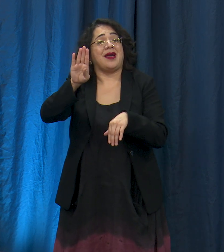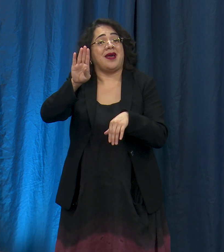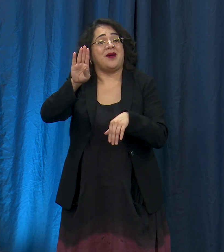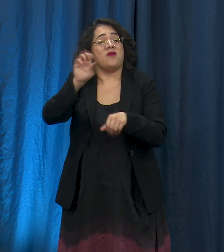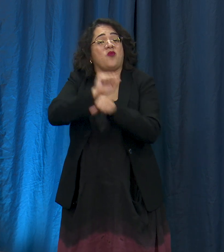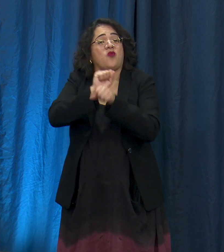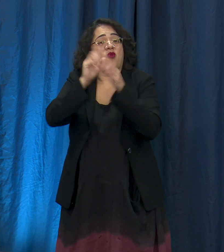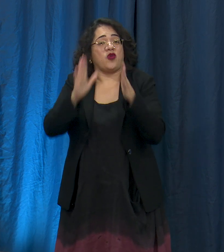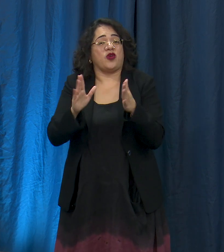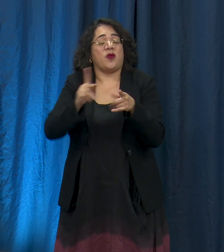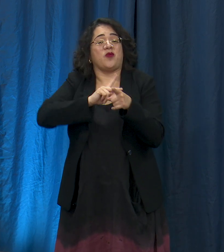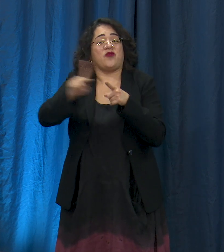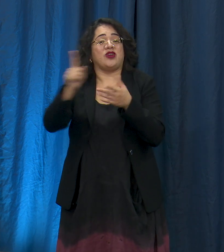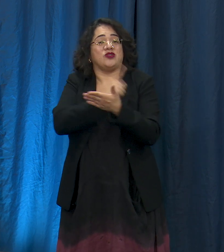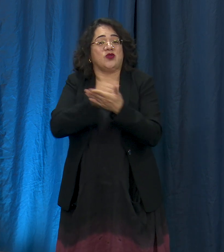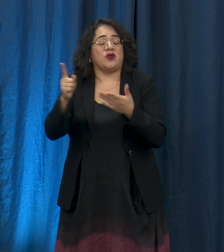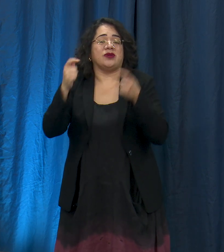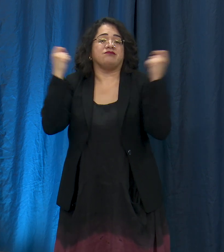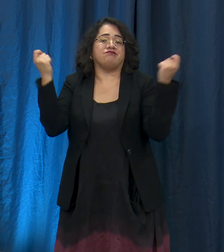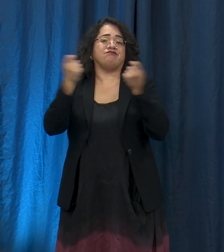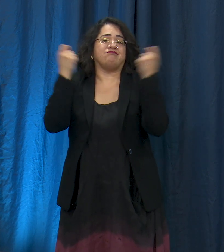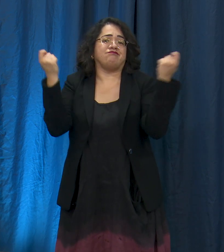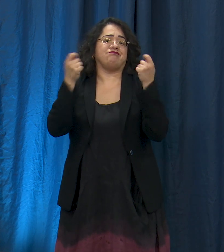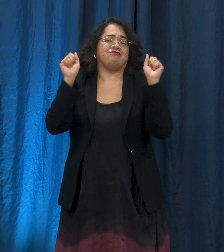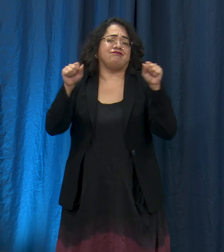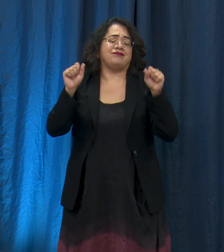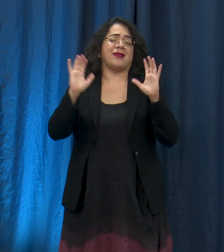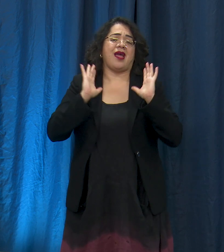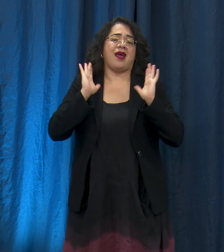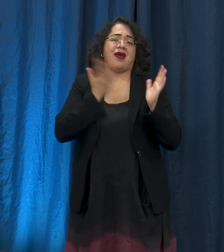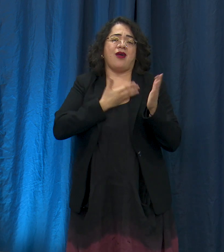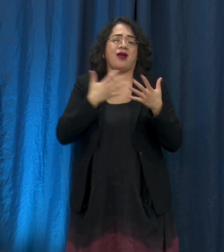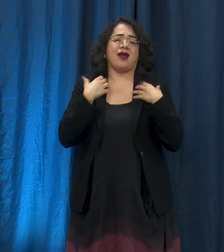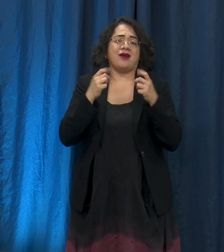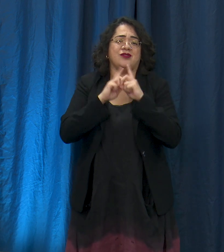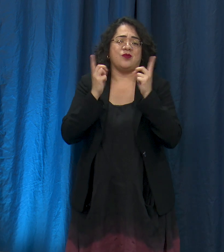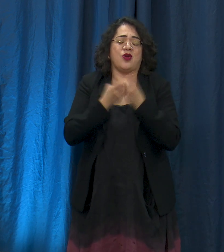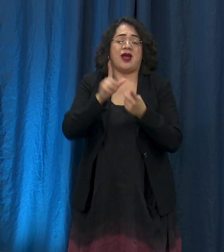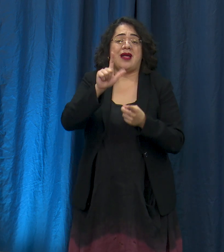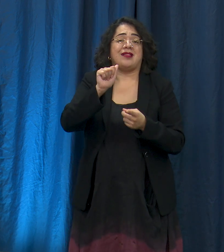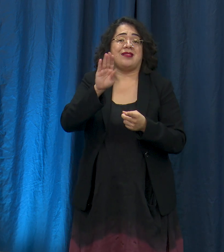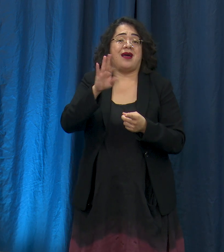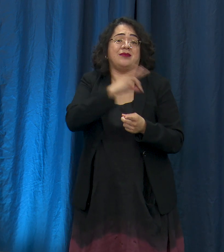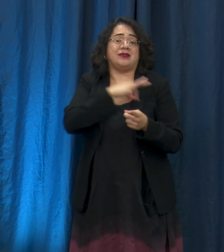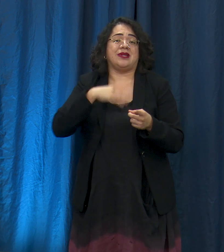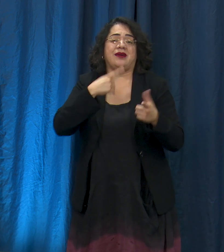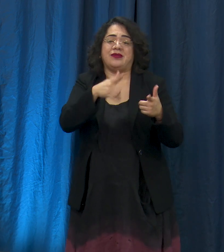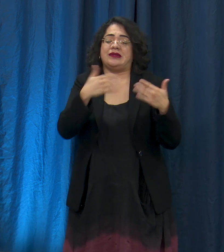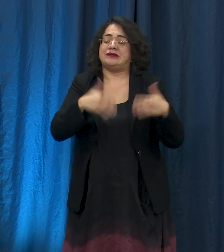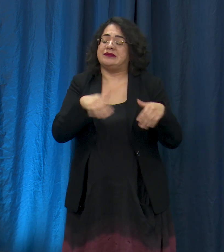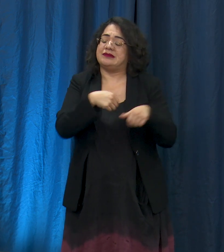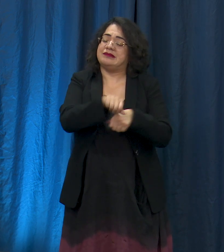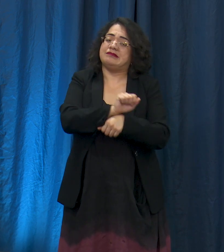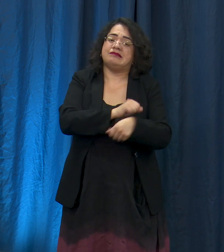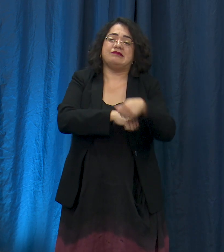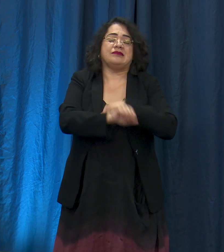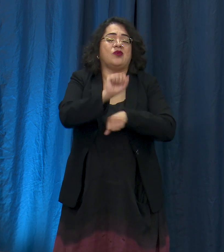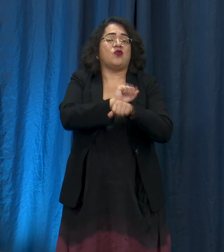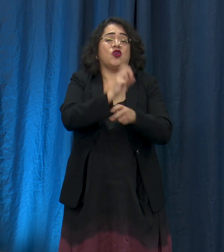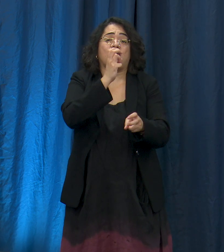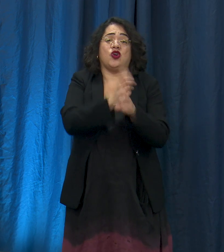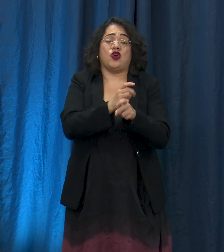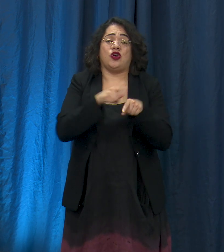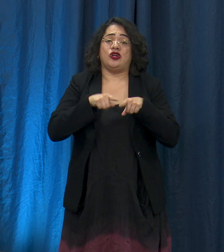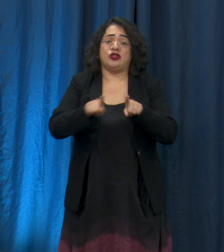of medical laboratory professionals. Our health department and local lab staff have played a crucial role in our COVID-19 response,